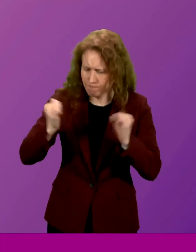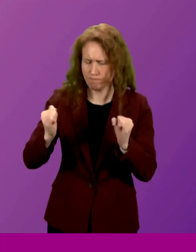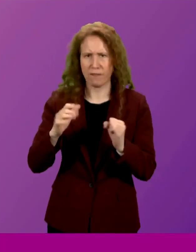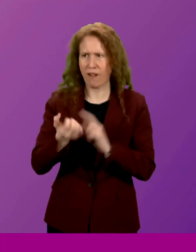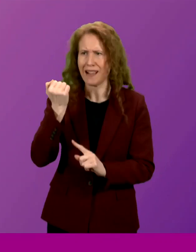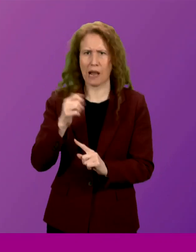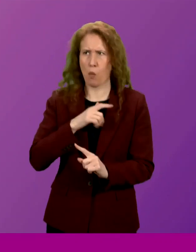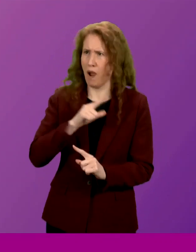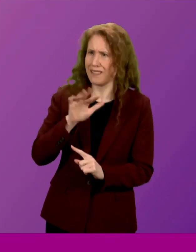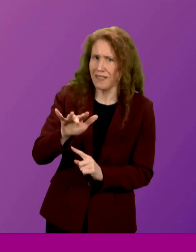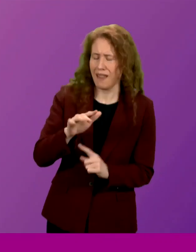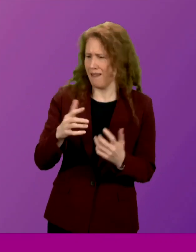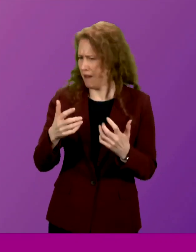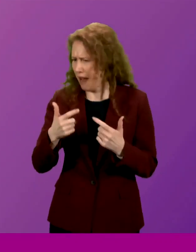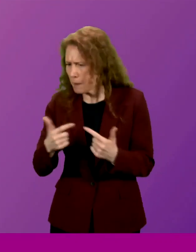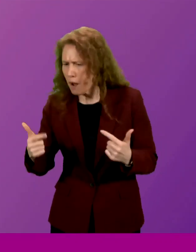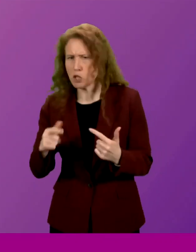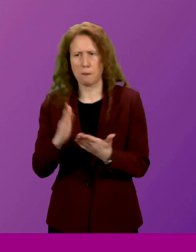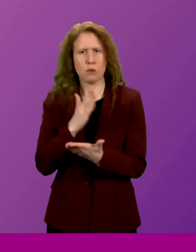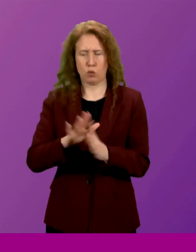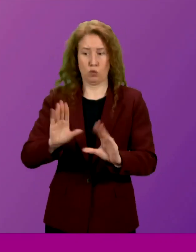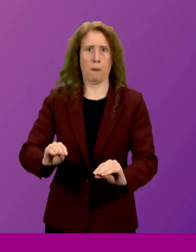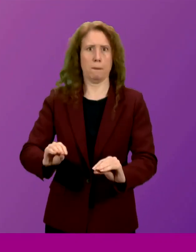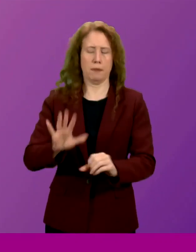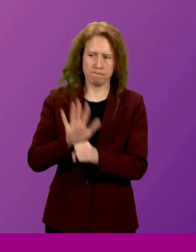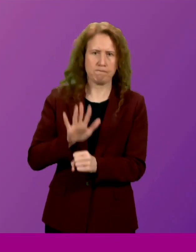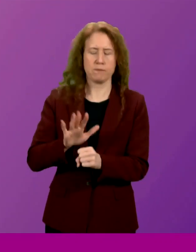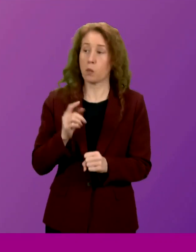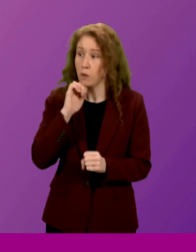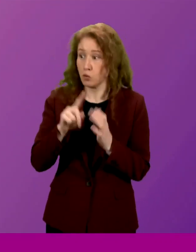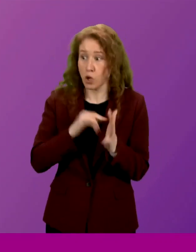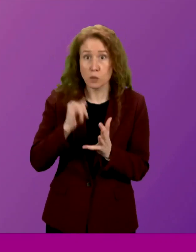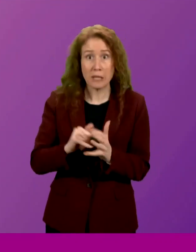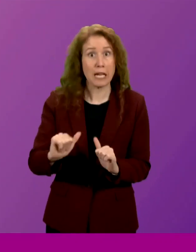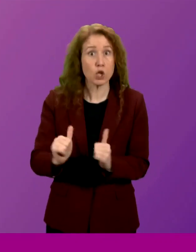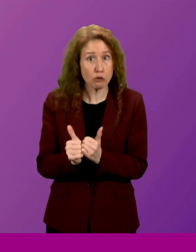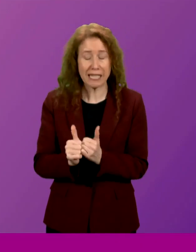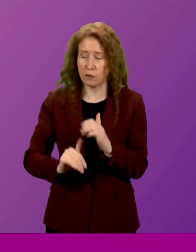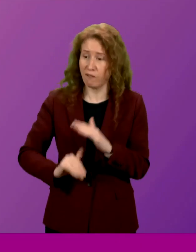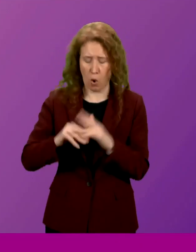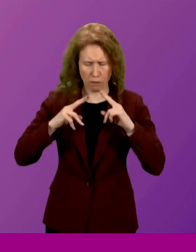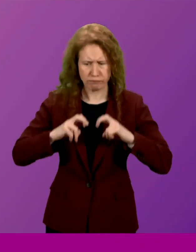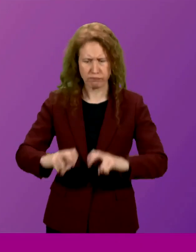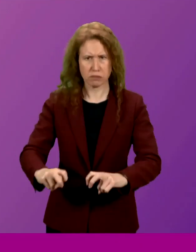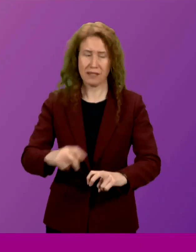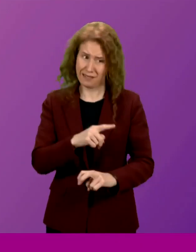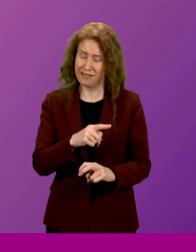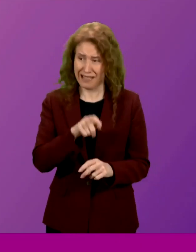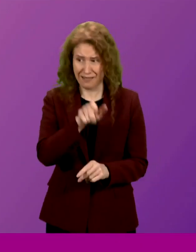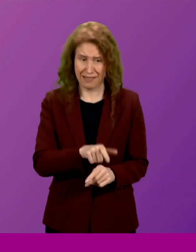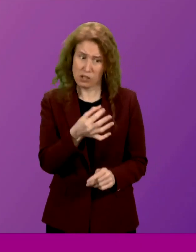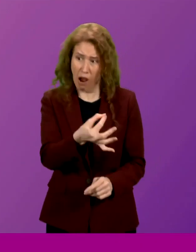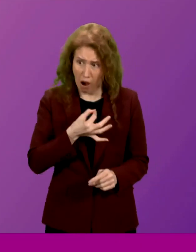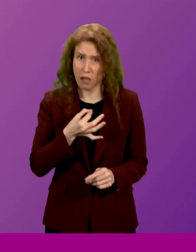unchecked and ensure that it cannot continue. So will John Swinney agree to the inquiry being asked for by